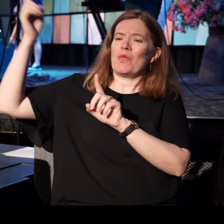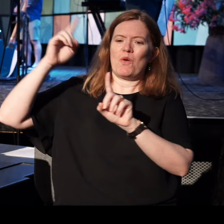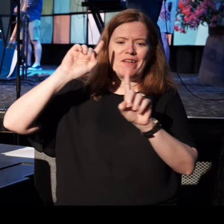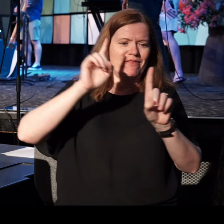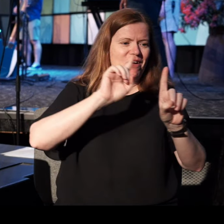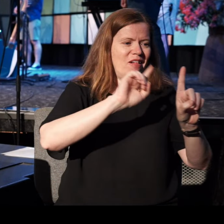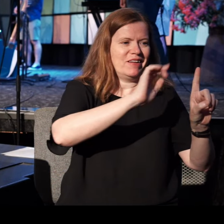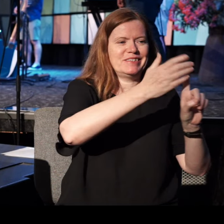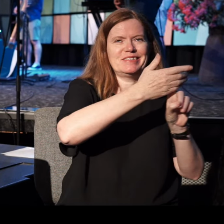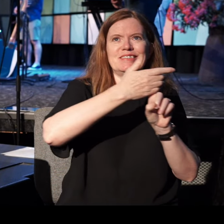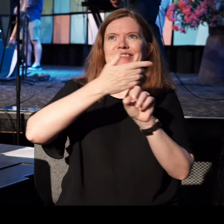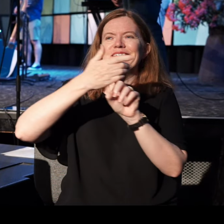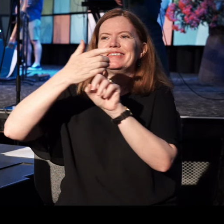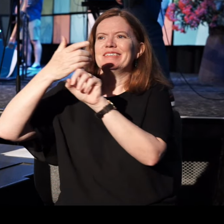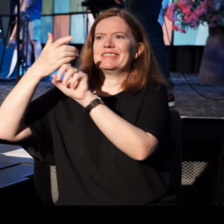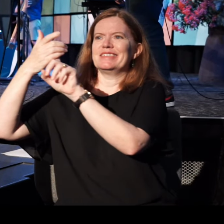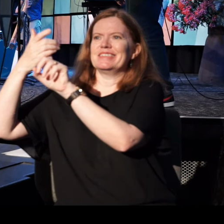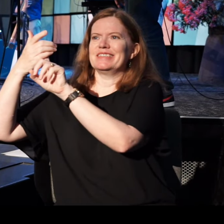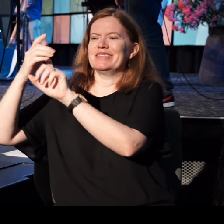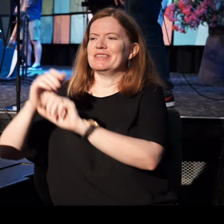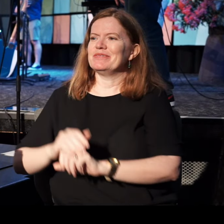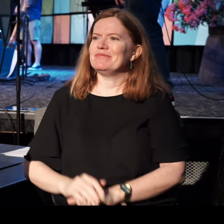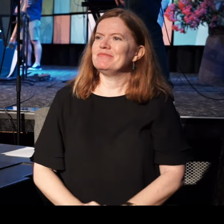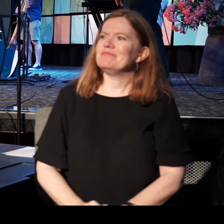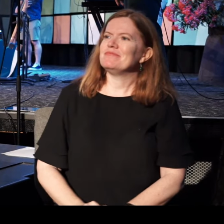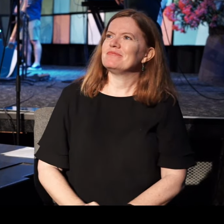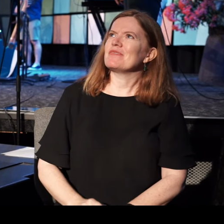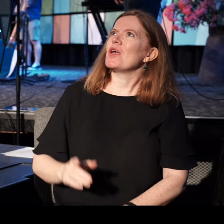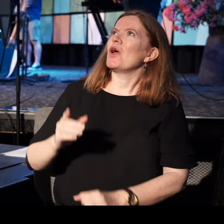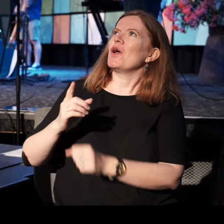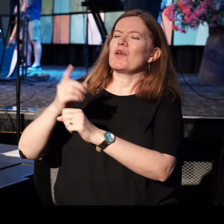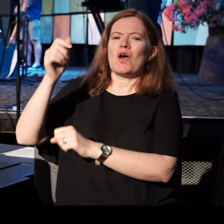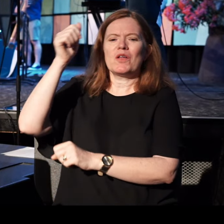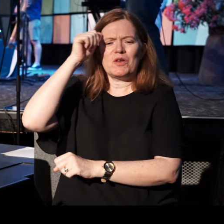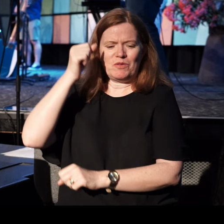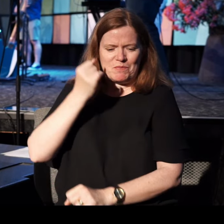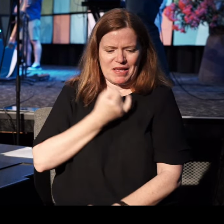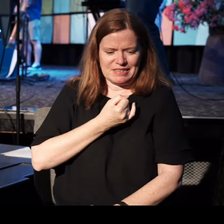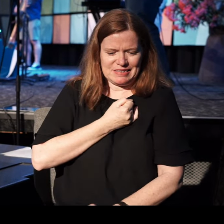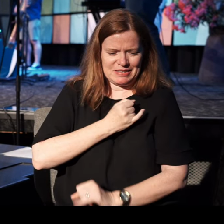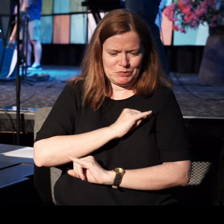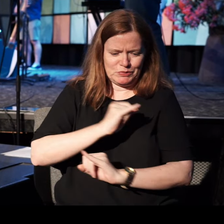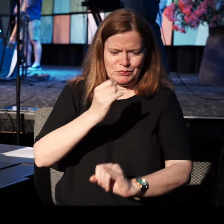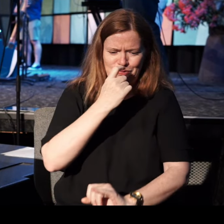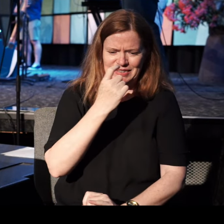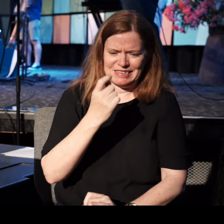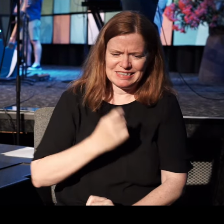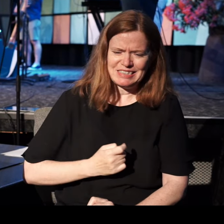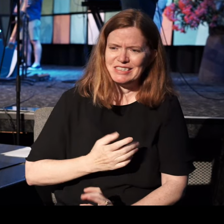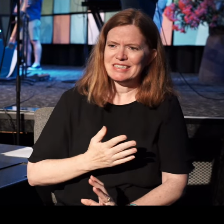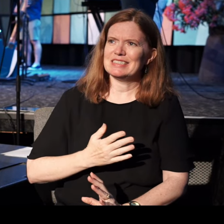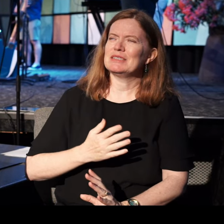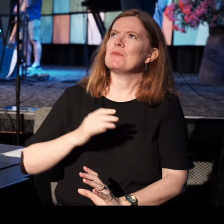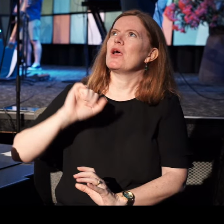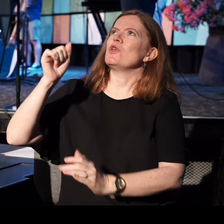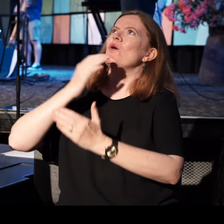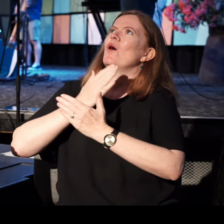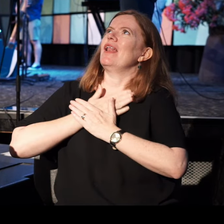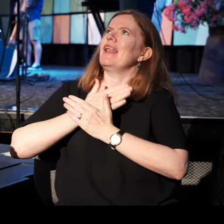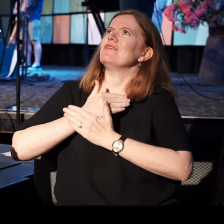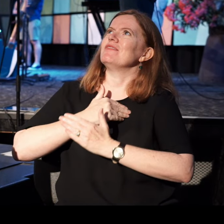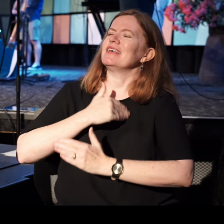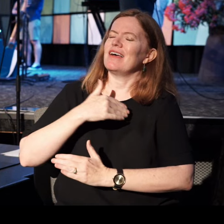me. And though my record stood against me, though my offense to You so great, Your loving kindness so much greater. And so